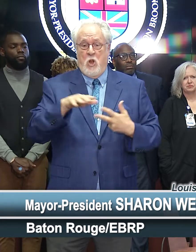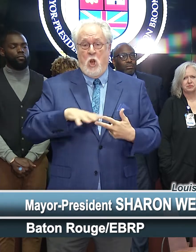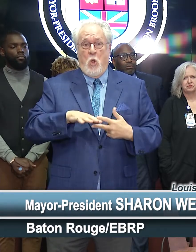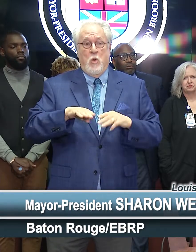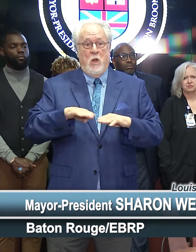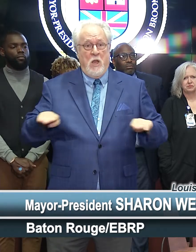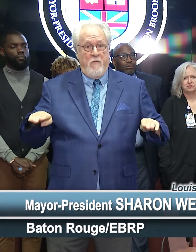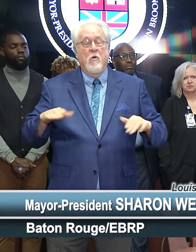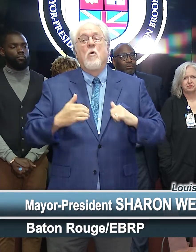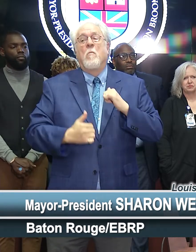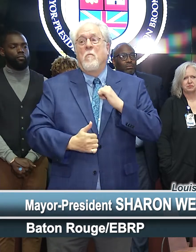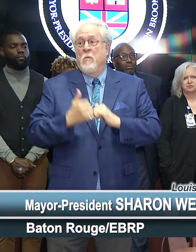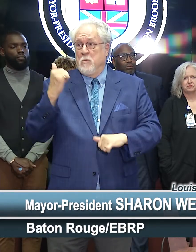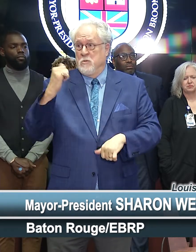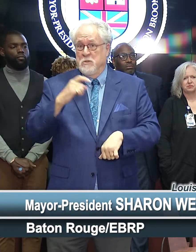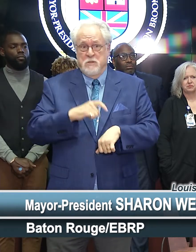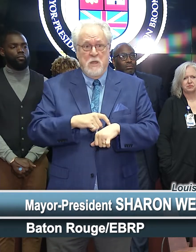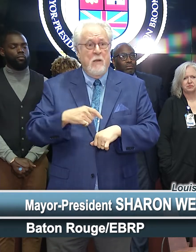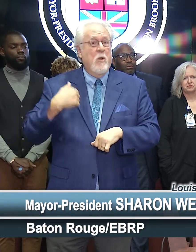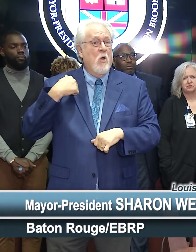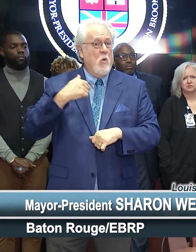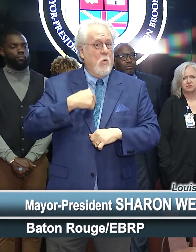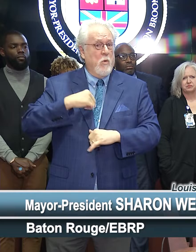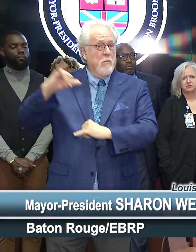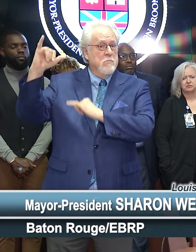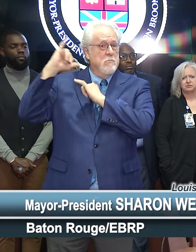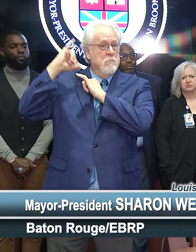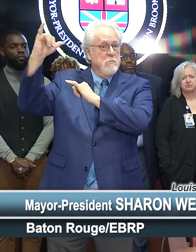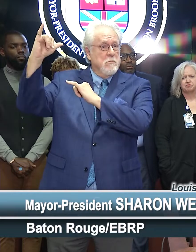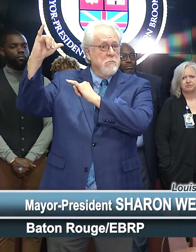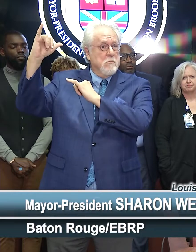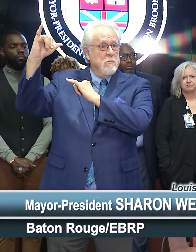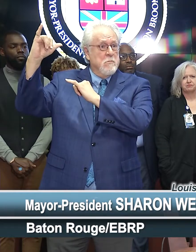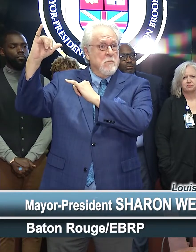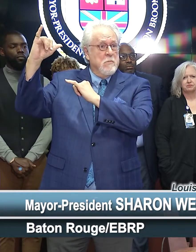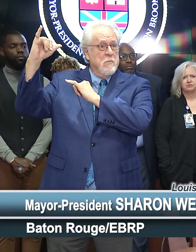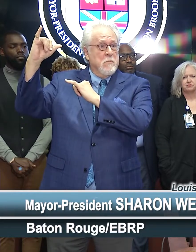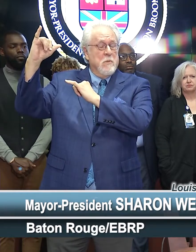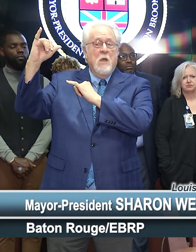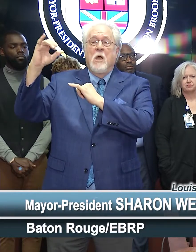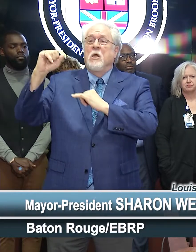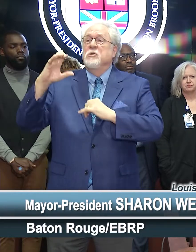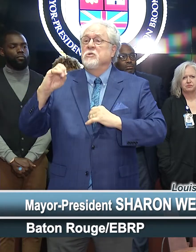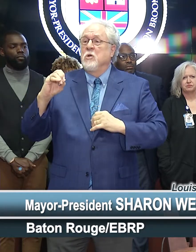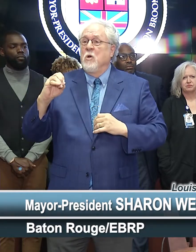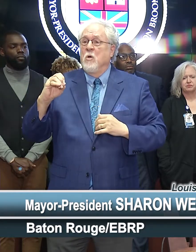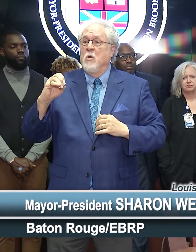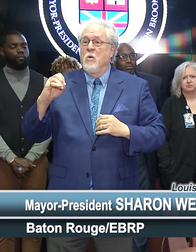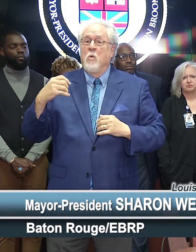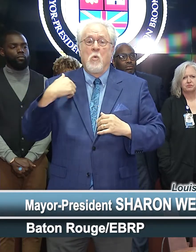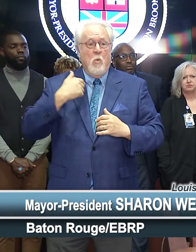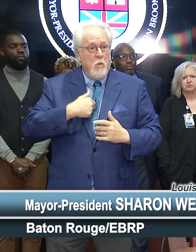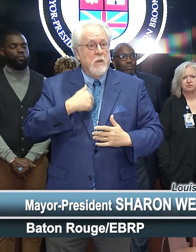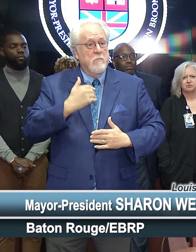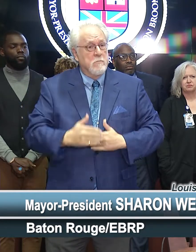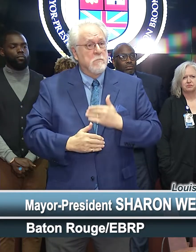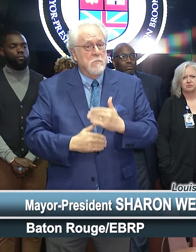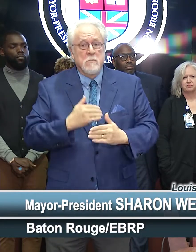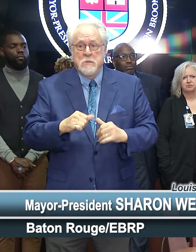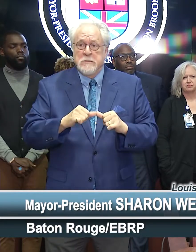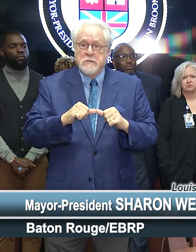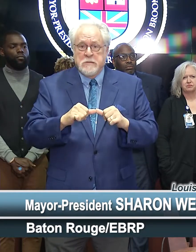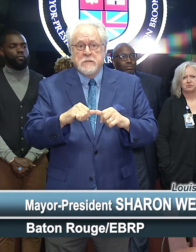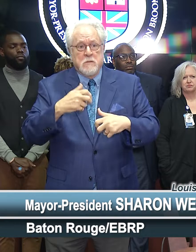in most instances, we are in alignment. And so as we continue to deal with